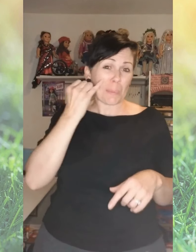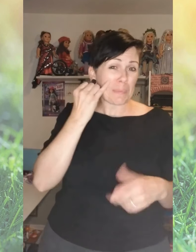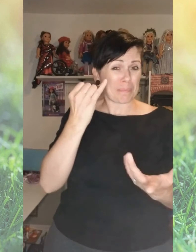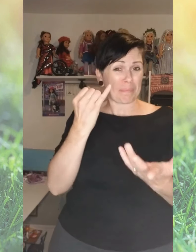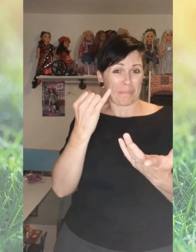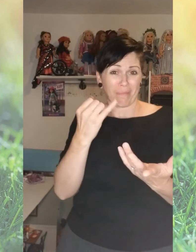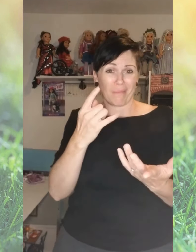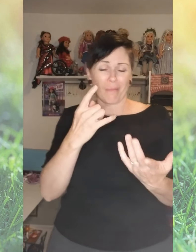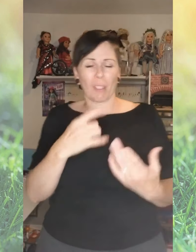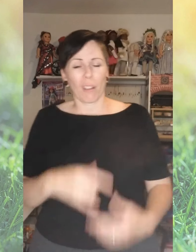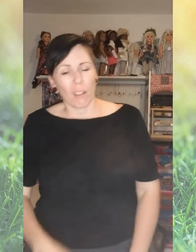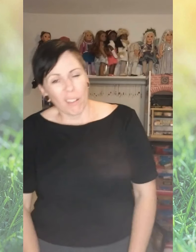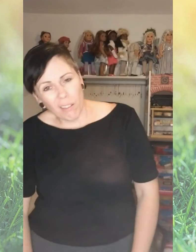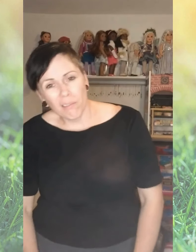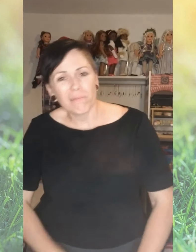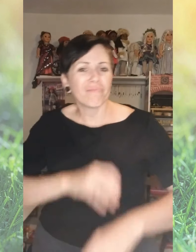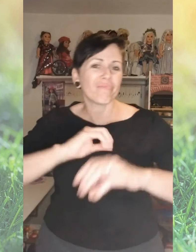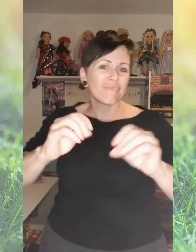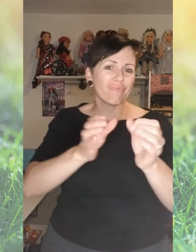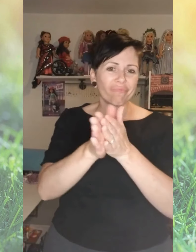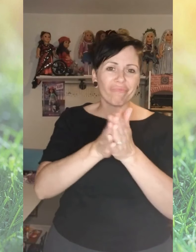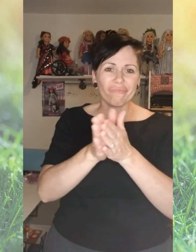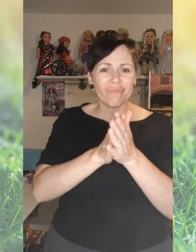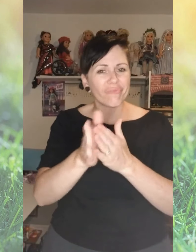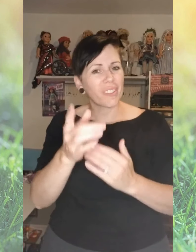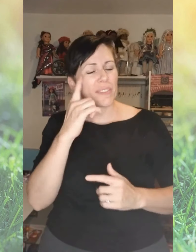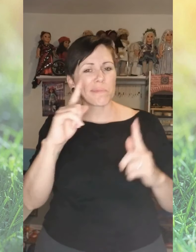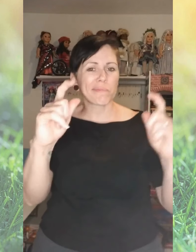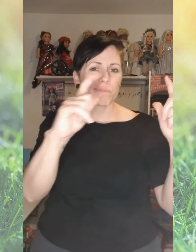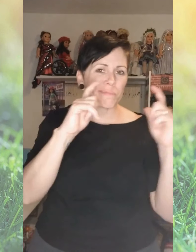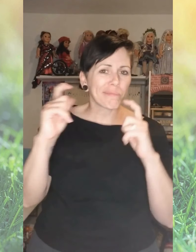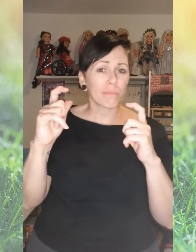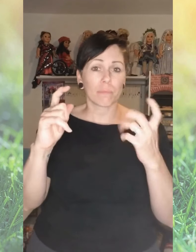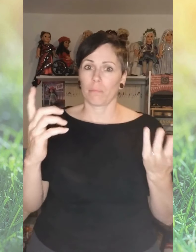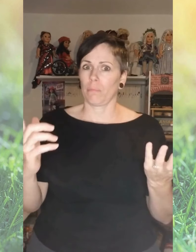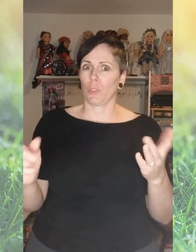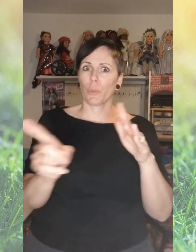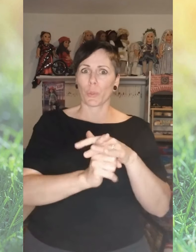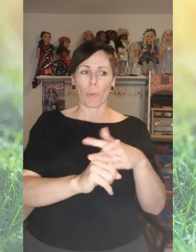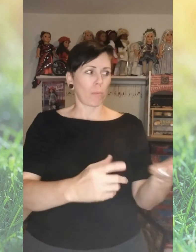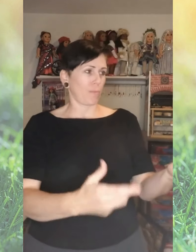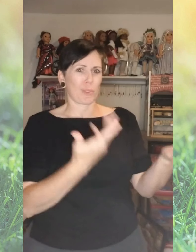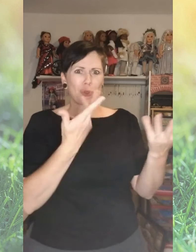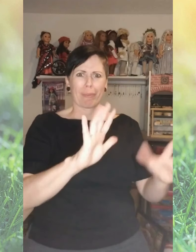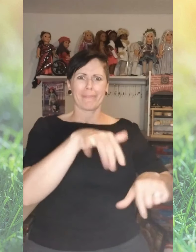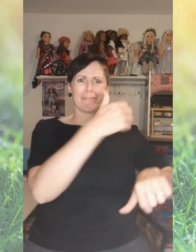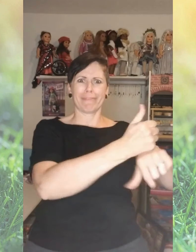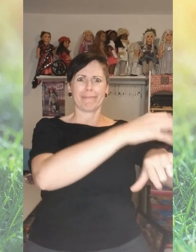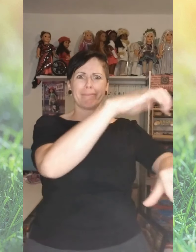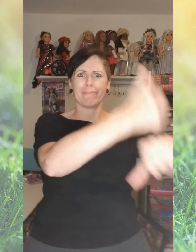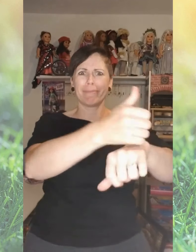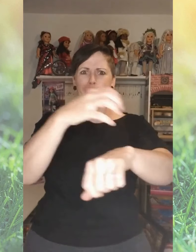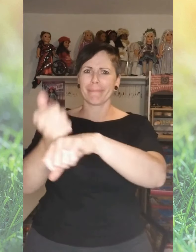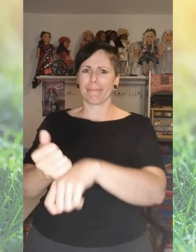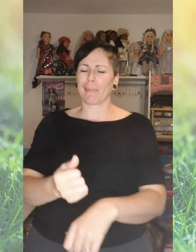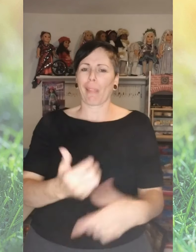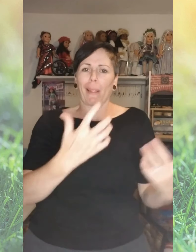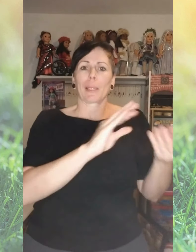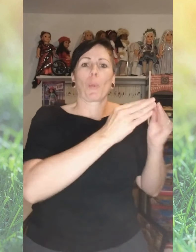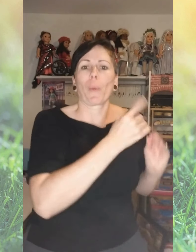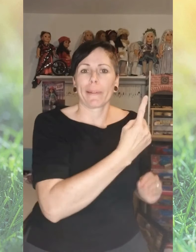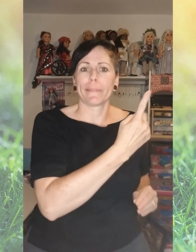doll photography, it's all done for you. You just show up and take your doll to station one and then kind of take some pictures and move on to